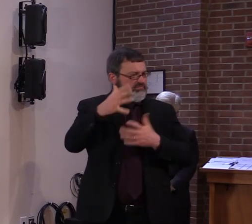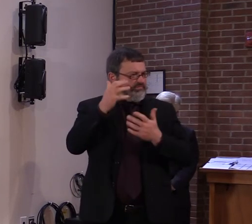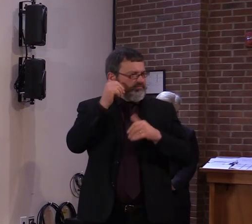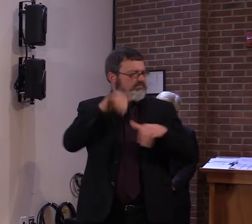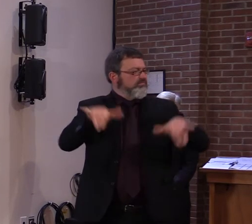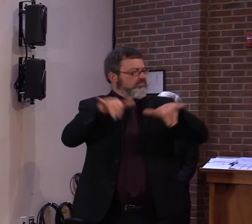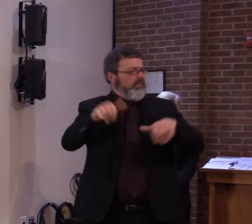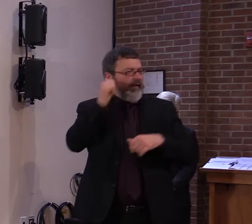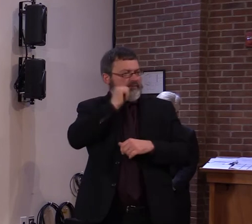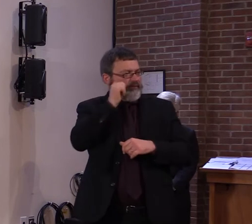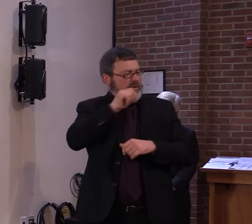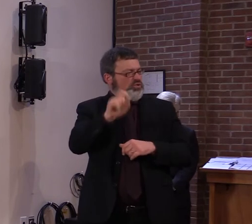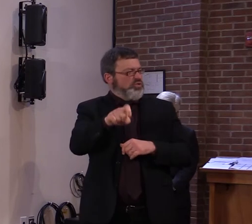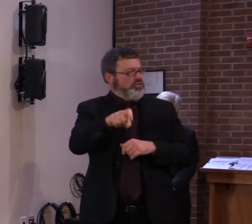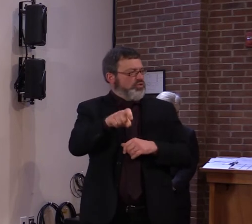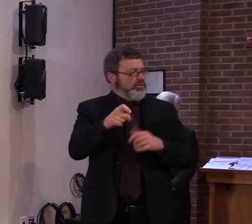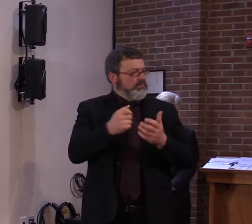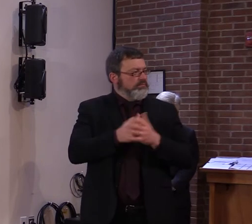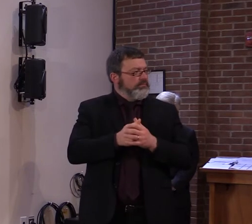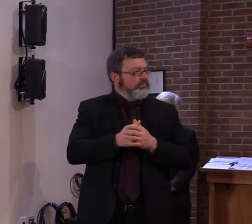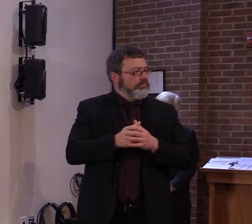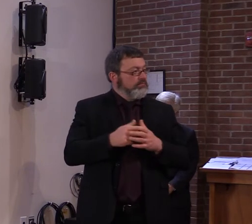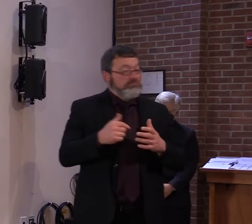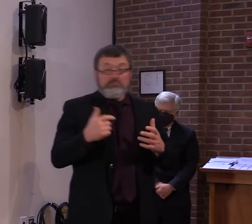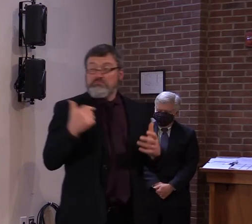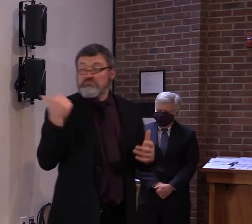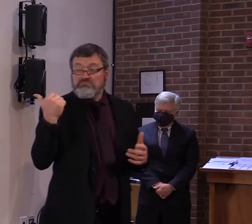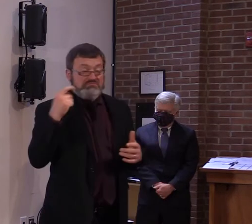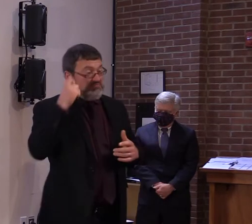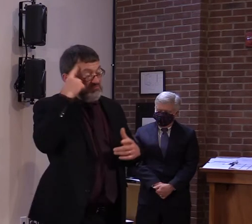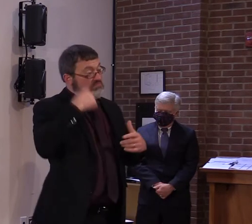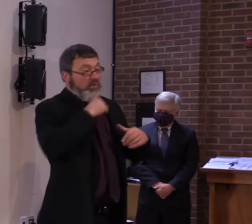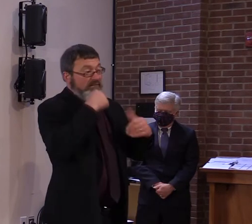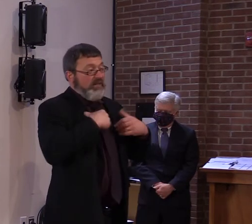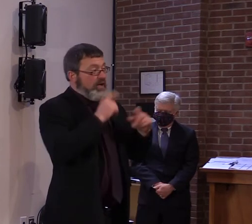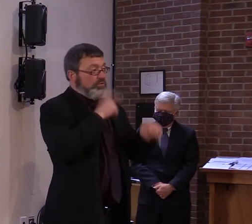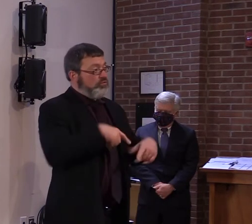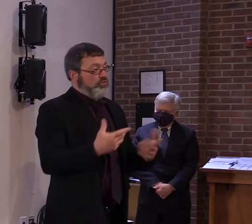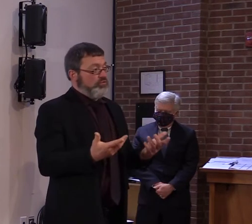we gave Lisa at this point. We'll look into it and see what we can do.